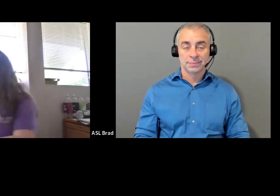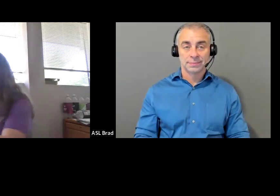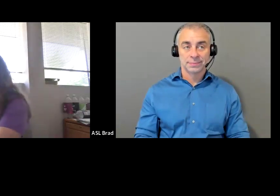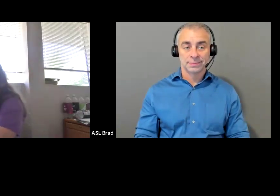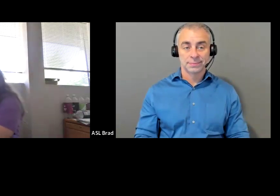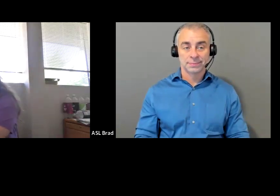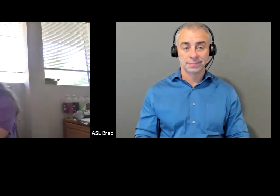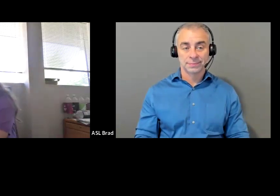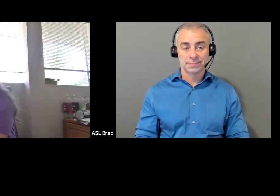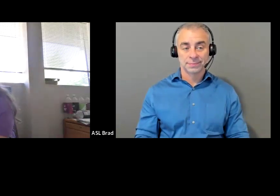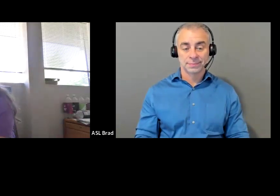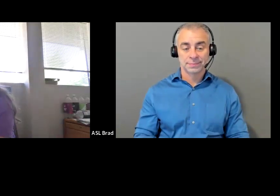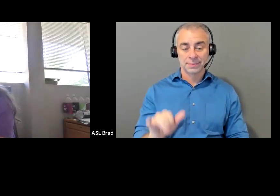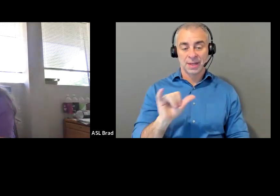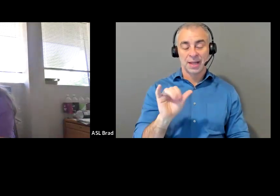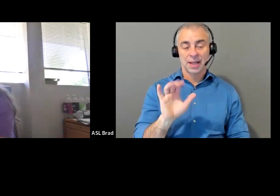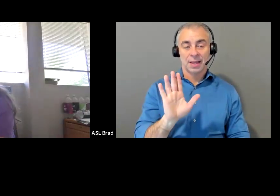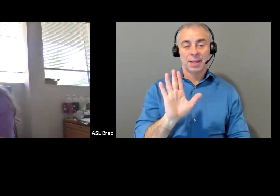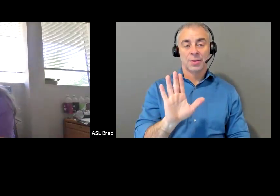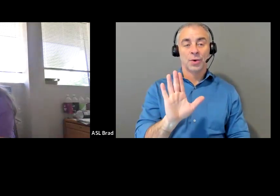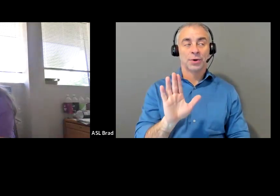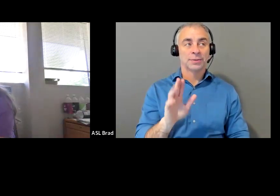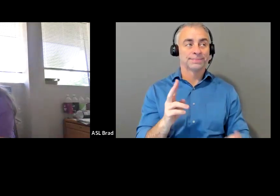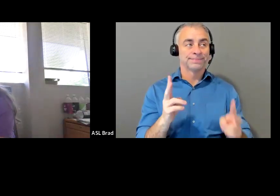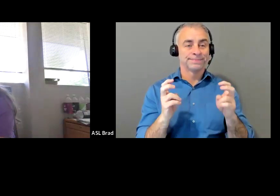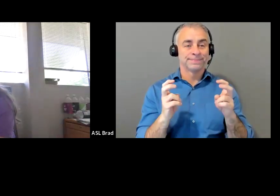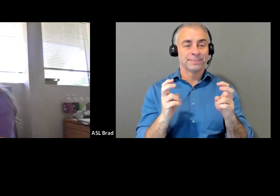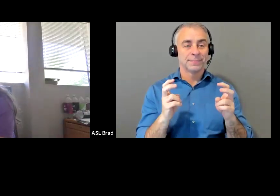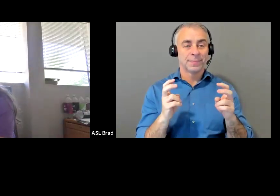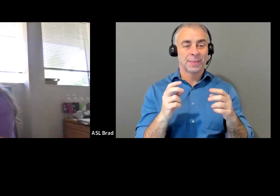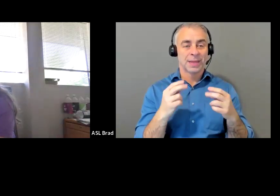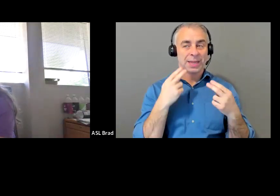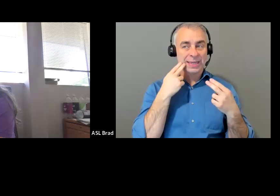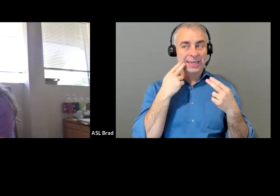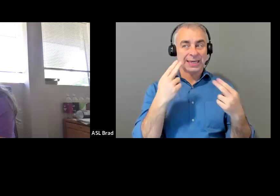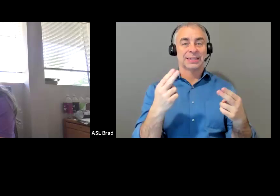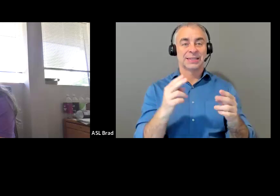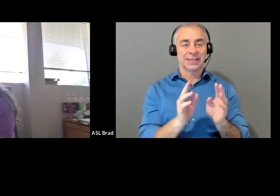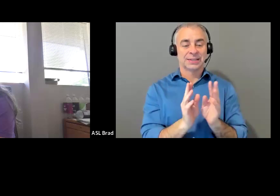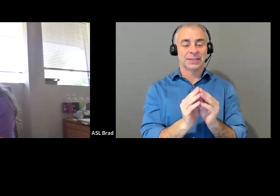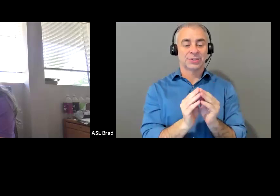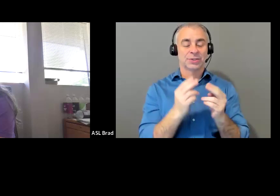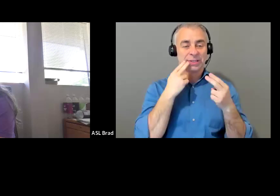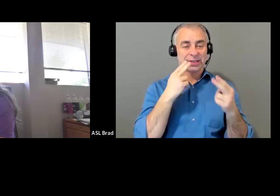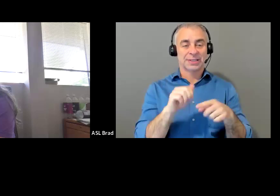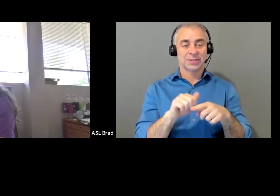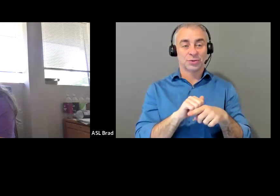unquote innocent, session or training goes, somewhere